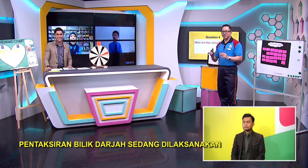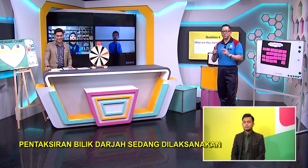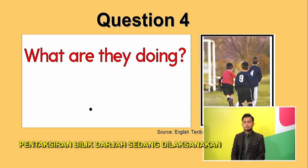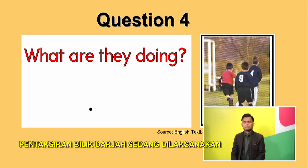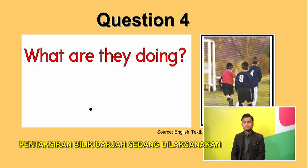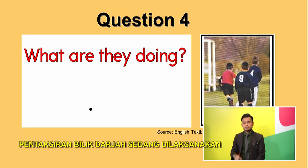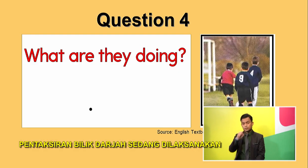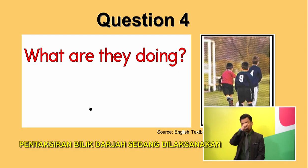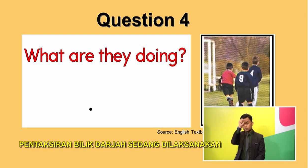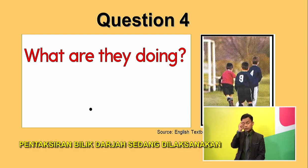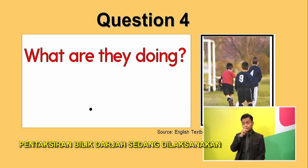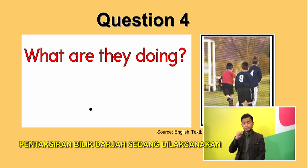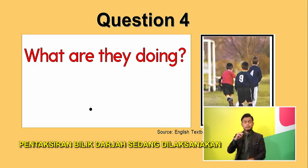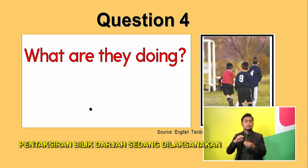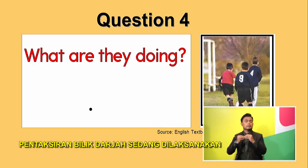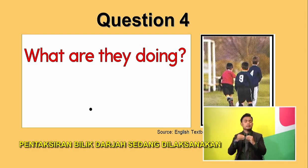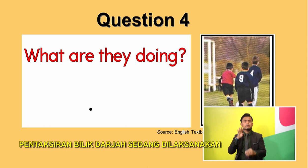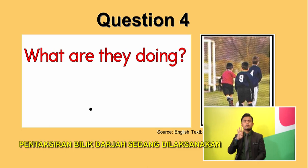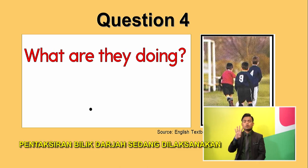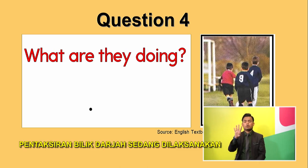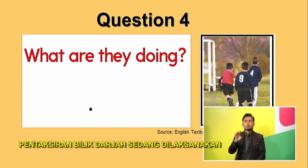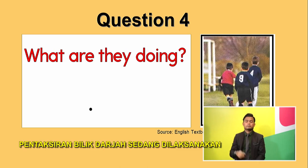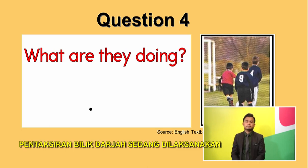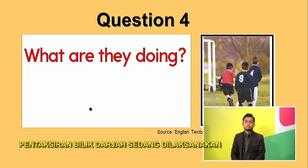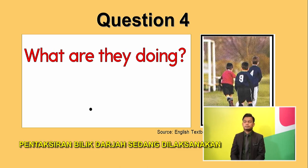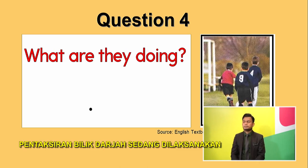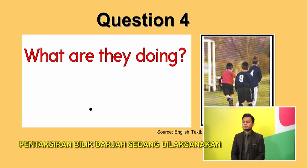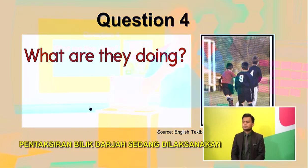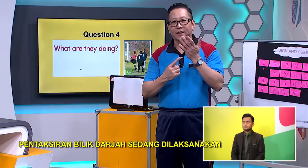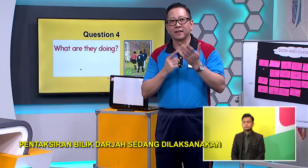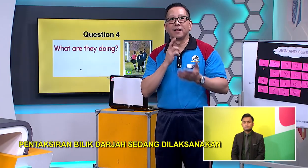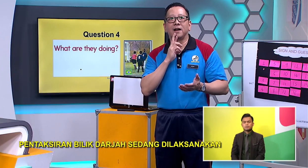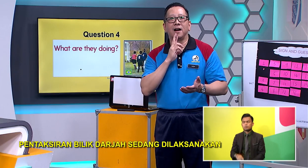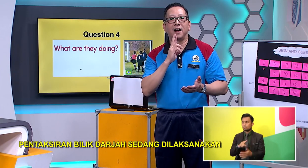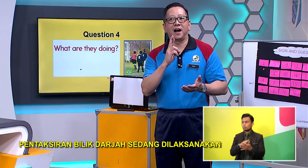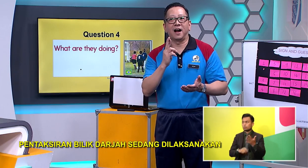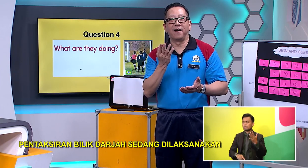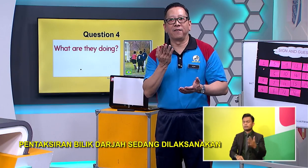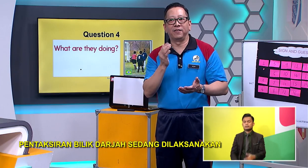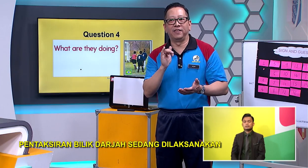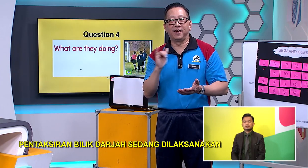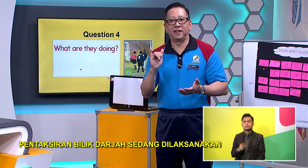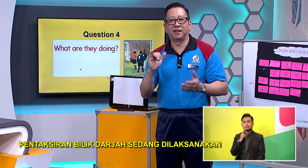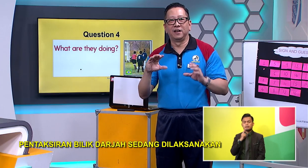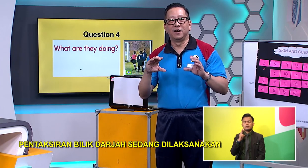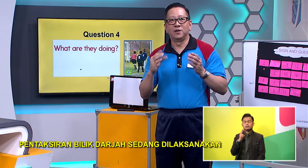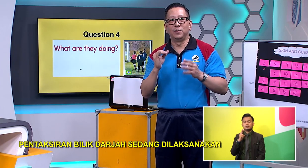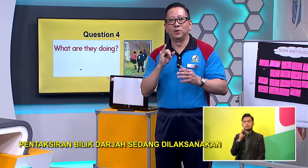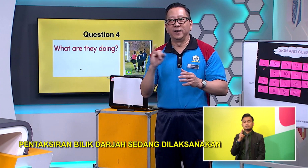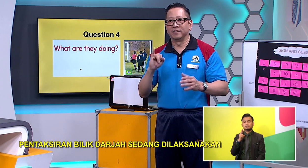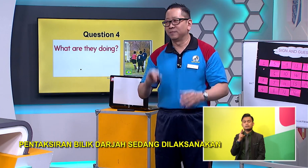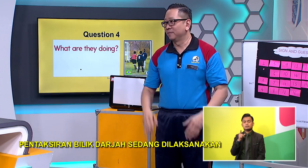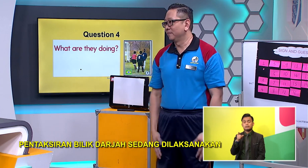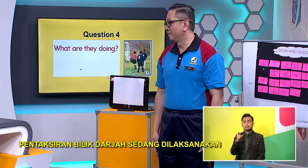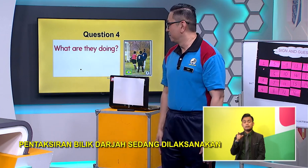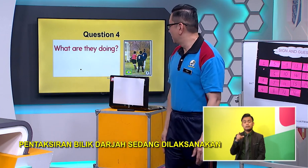This is more difficult. Okay. What are they